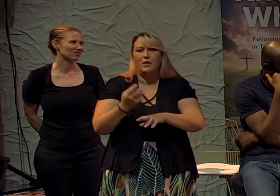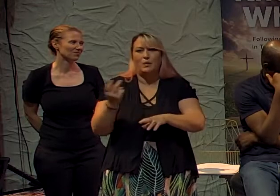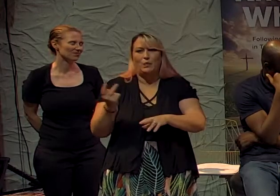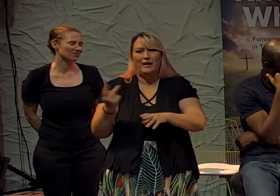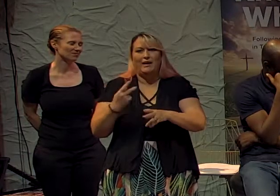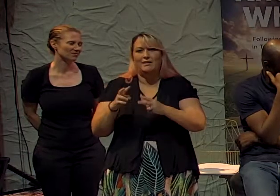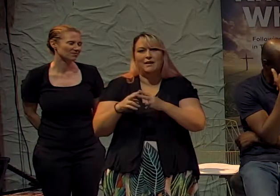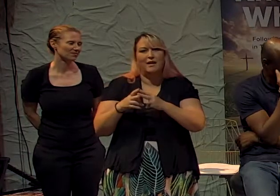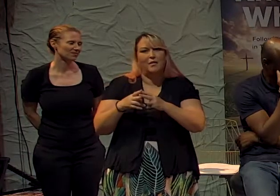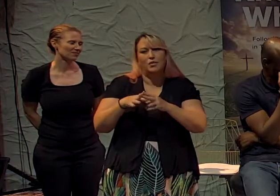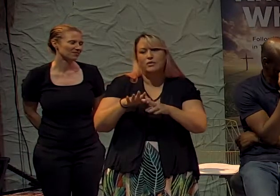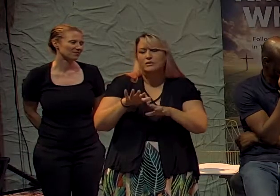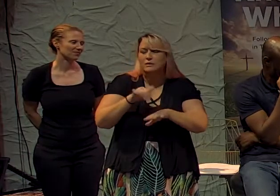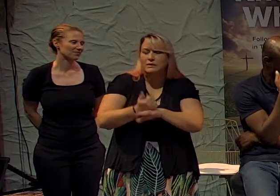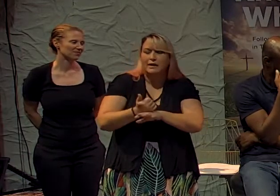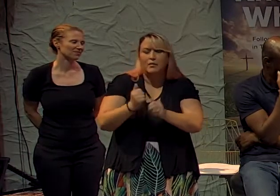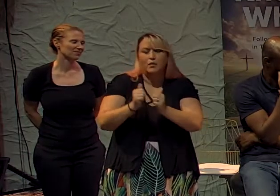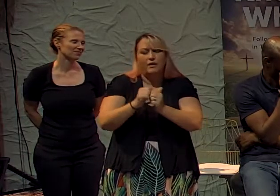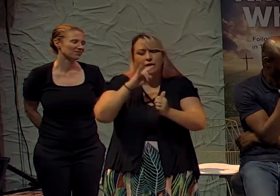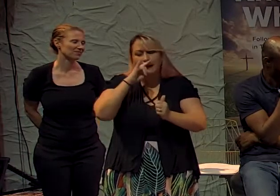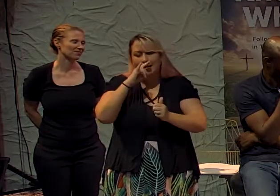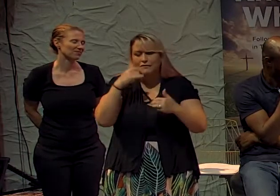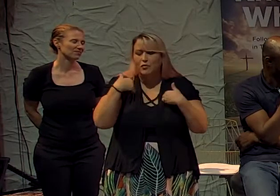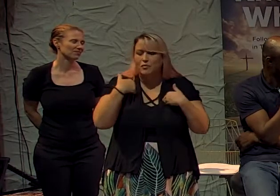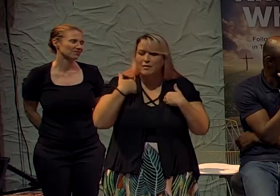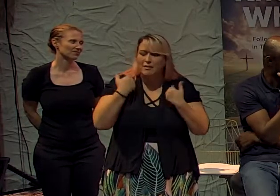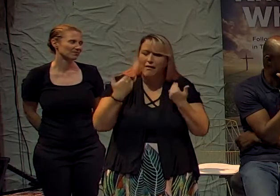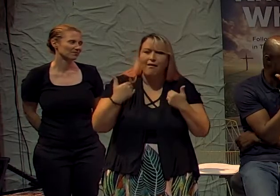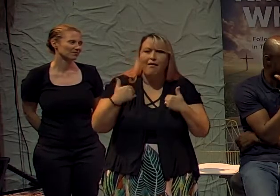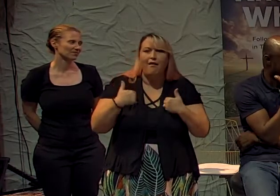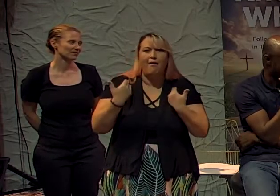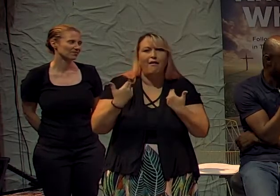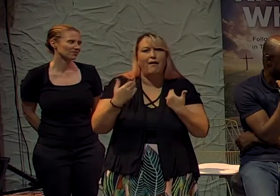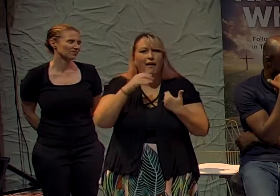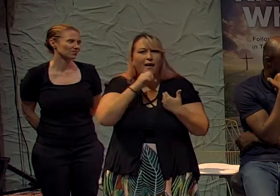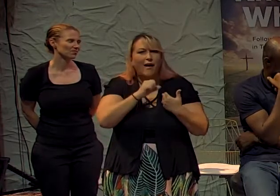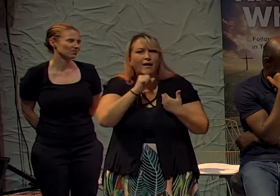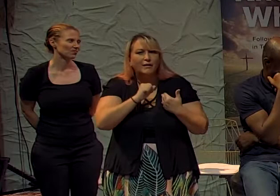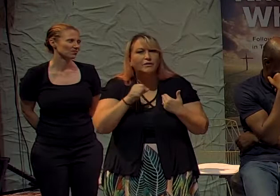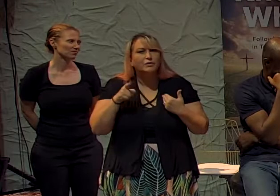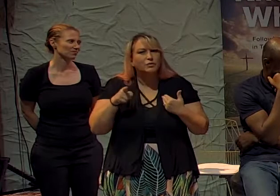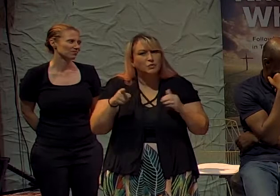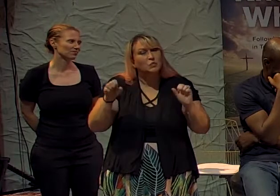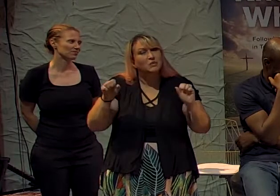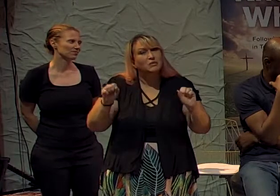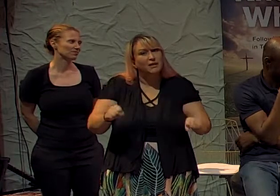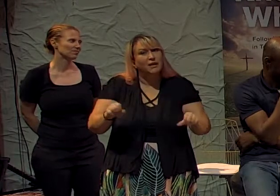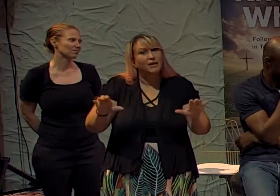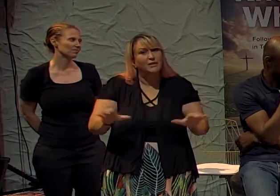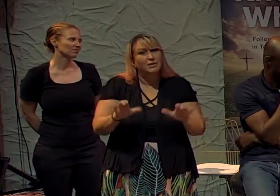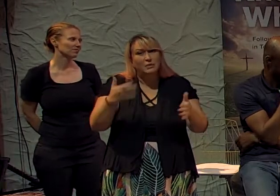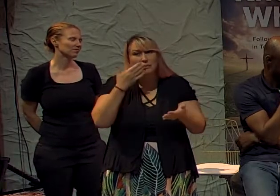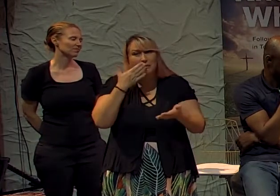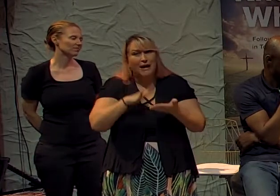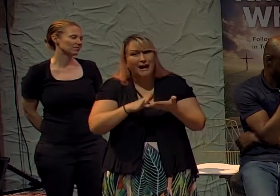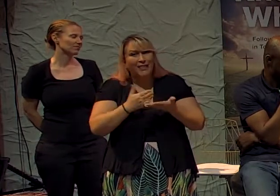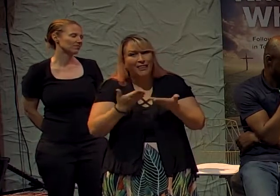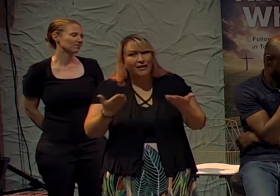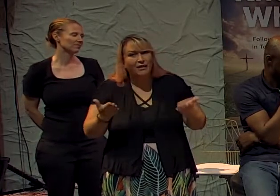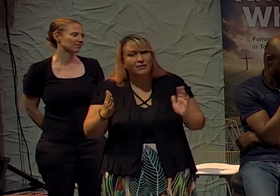in the beginning with our kids from the youngest age. You can do bad things. We don't want you doing bad